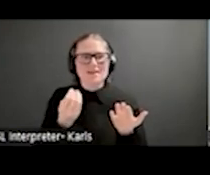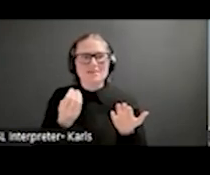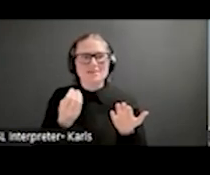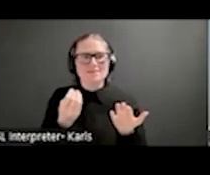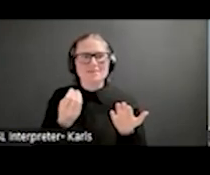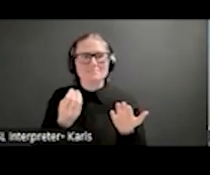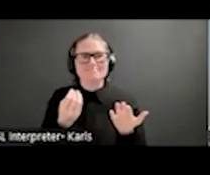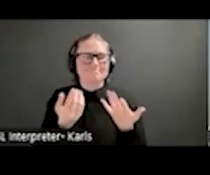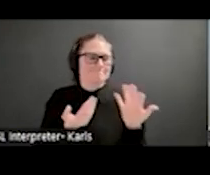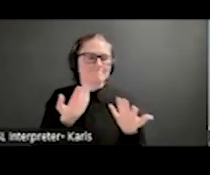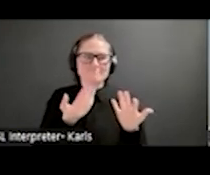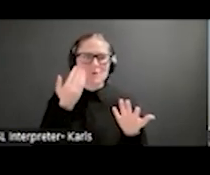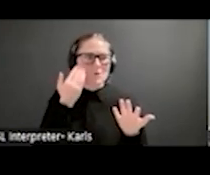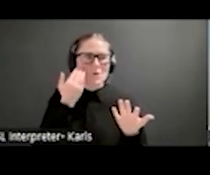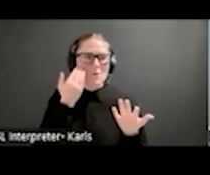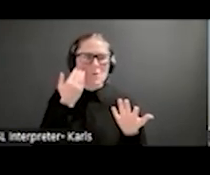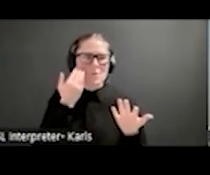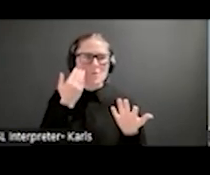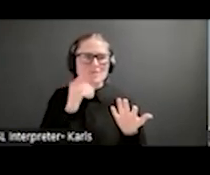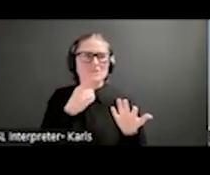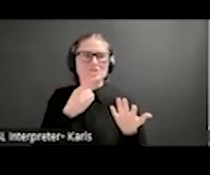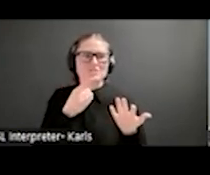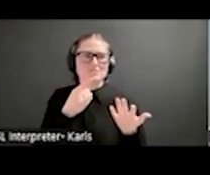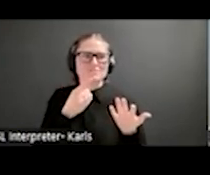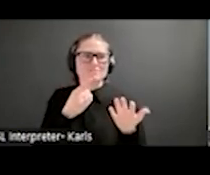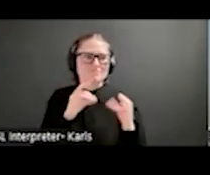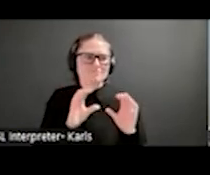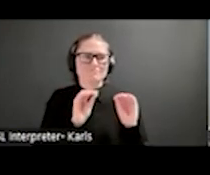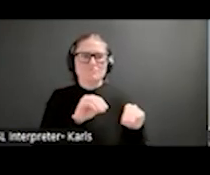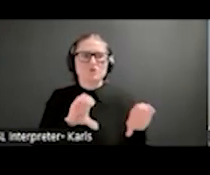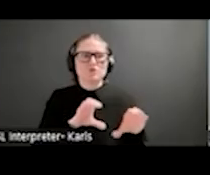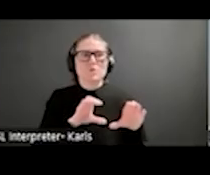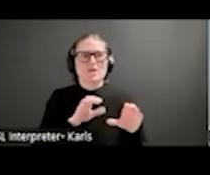they just do it in the room where the services are,